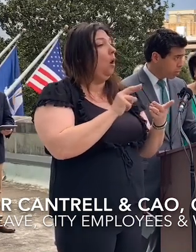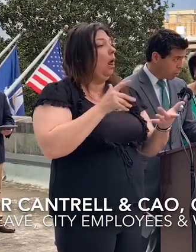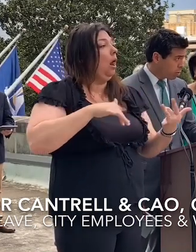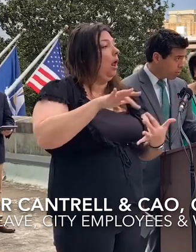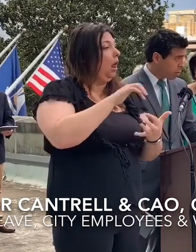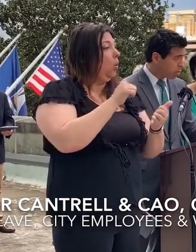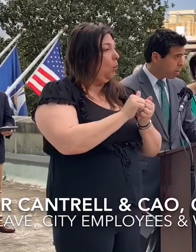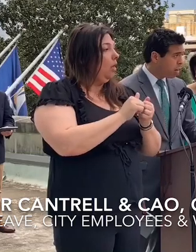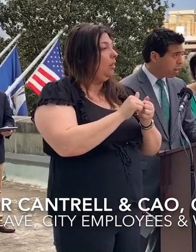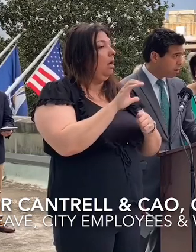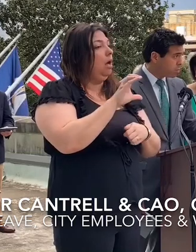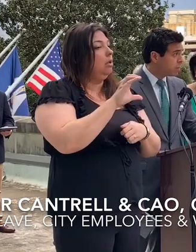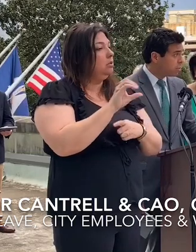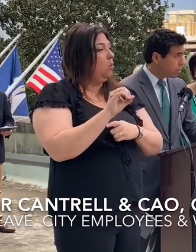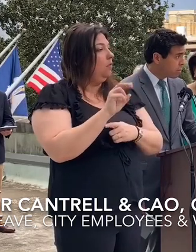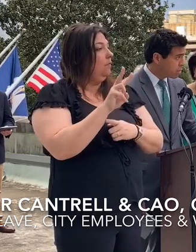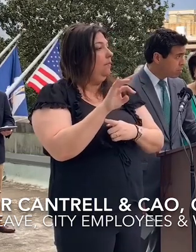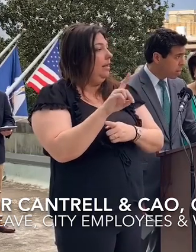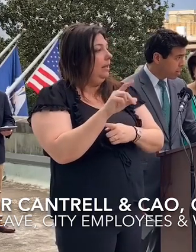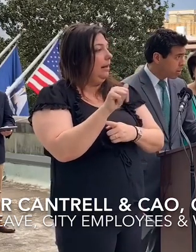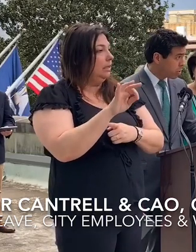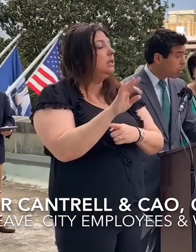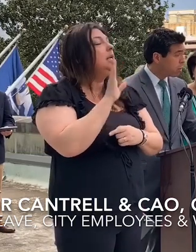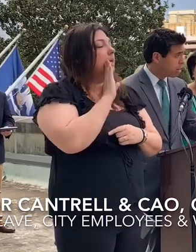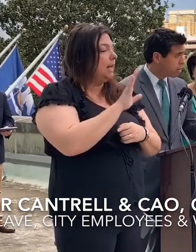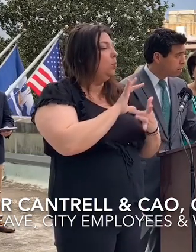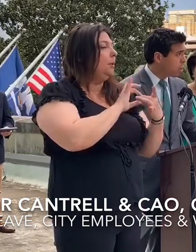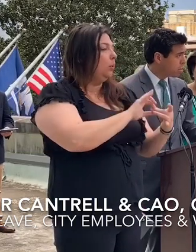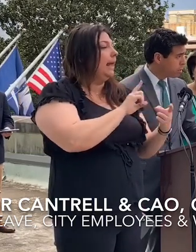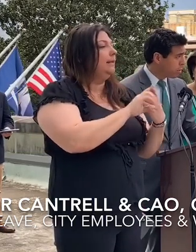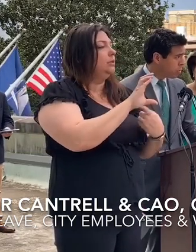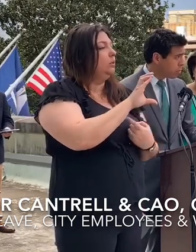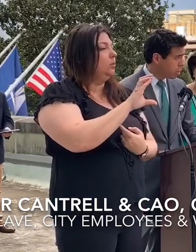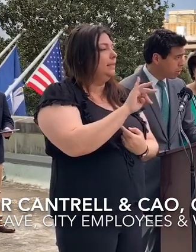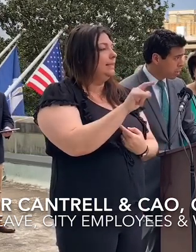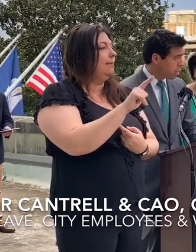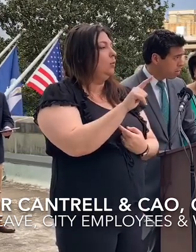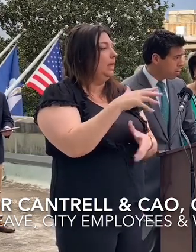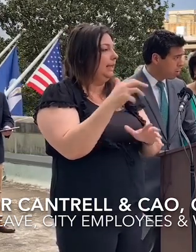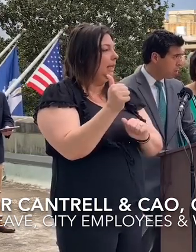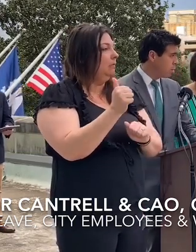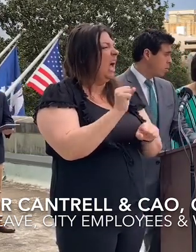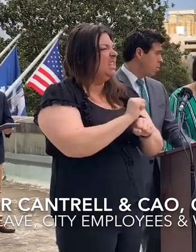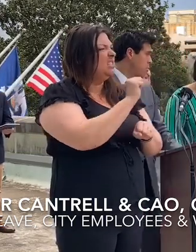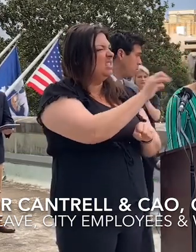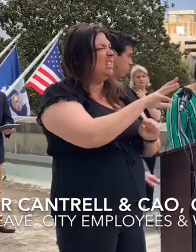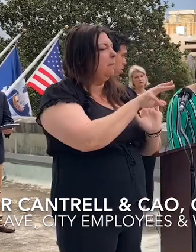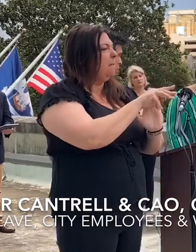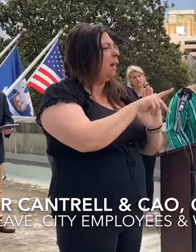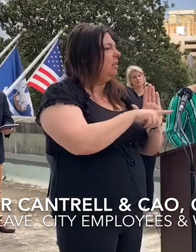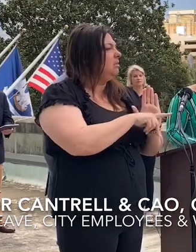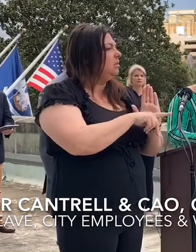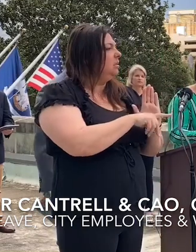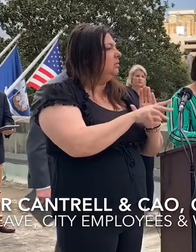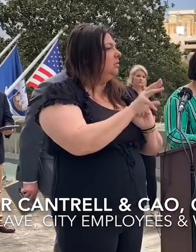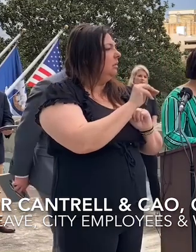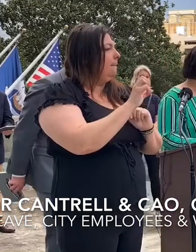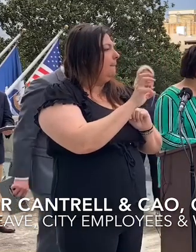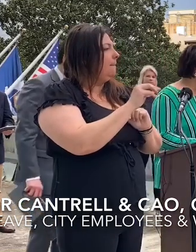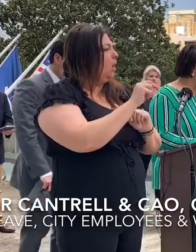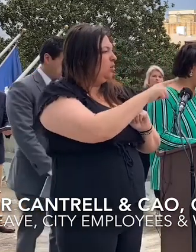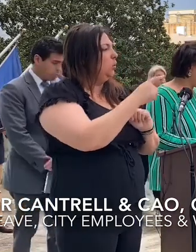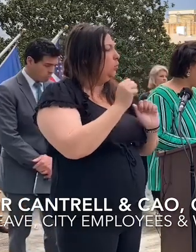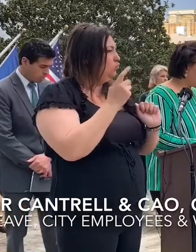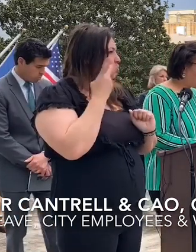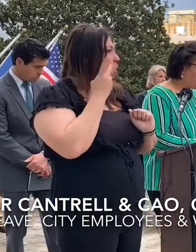by the coronavirus, civil leave does apply in that regard, and I sent the policy memo related to that. Yeah, and I think we made that available to you